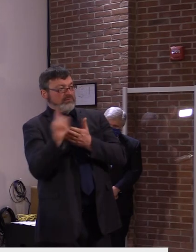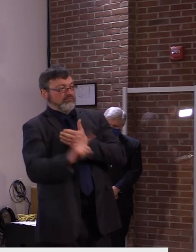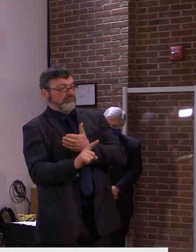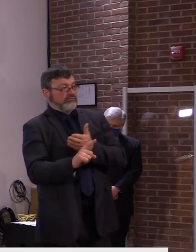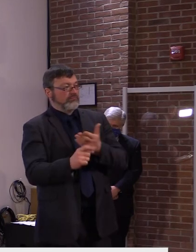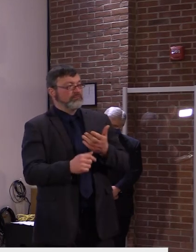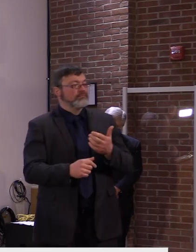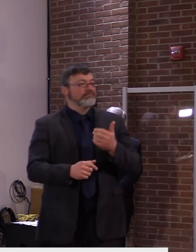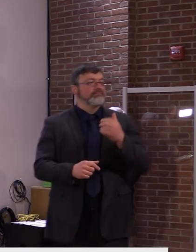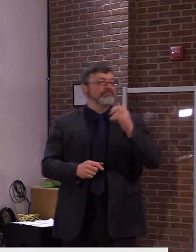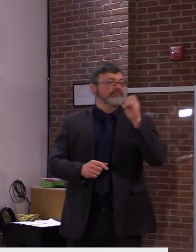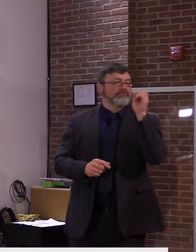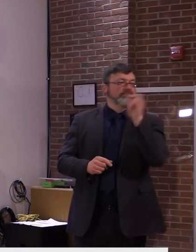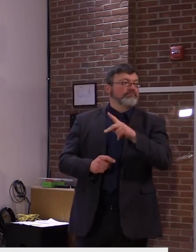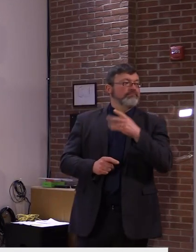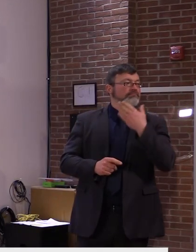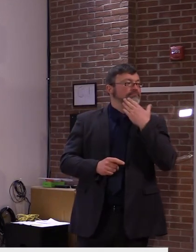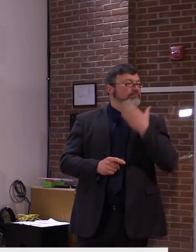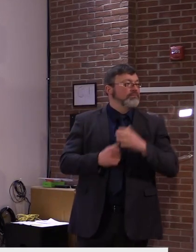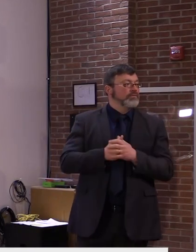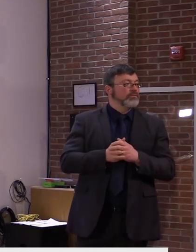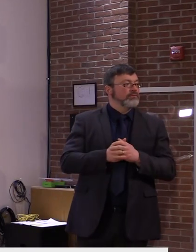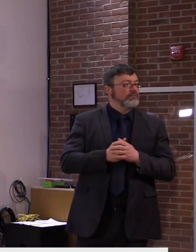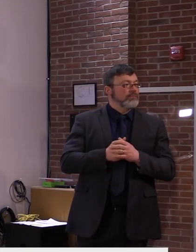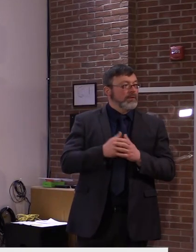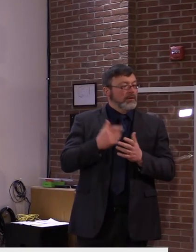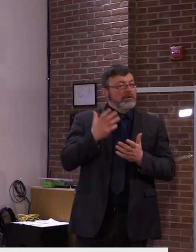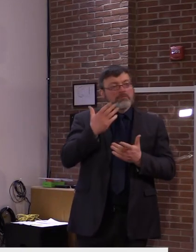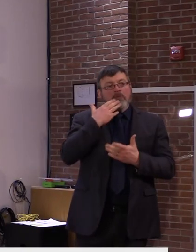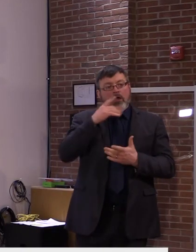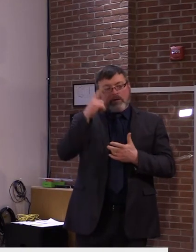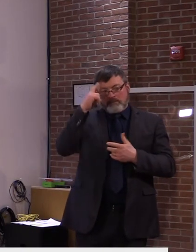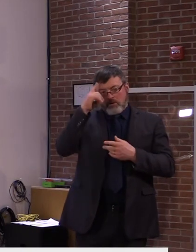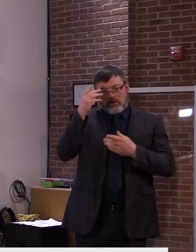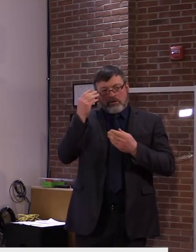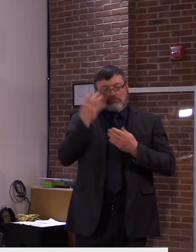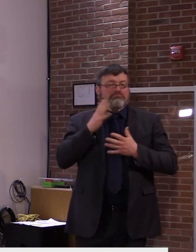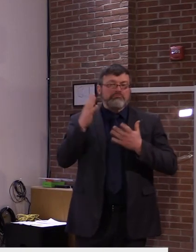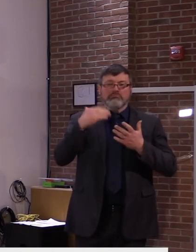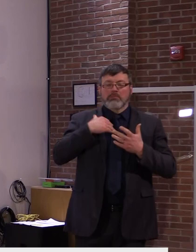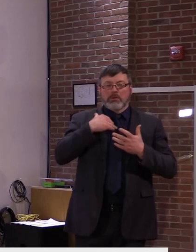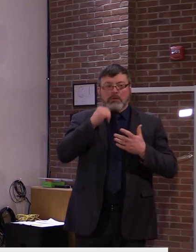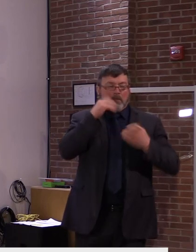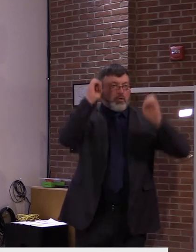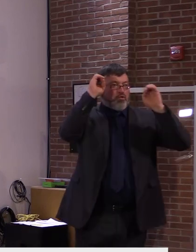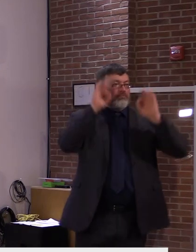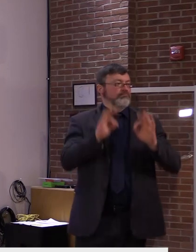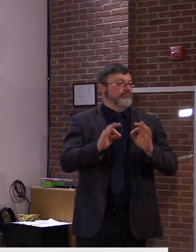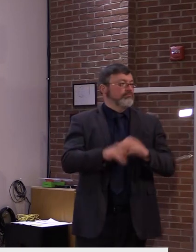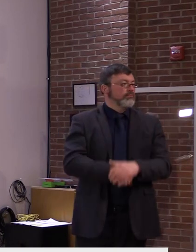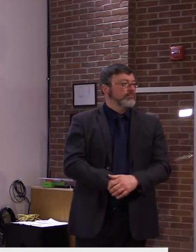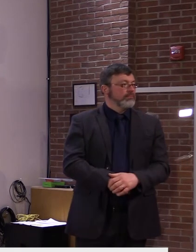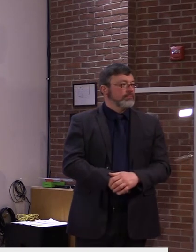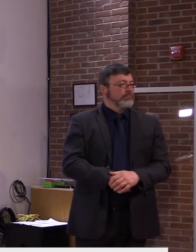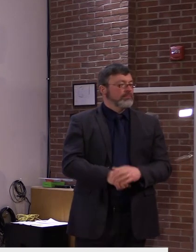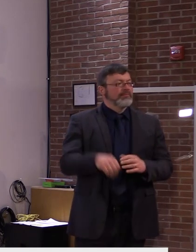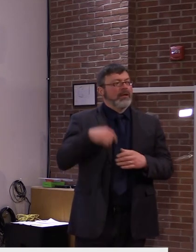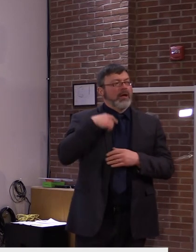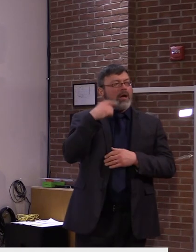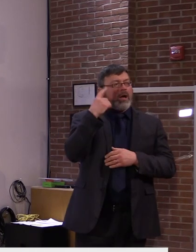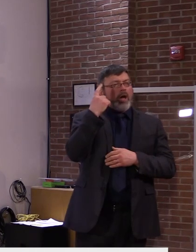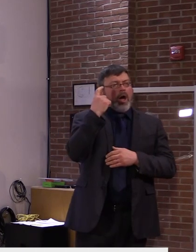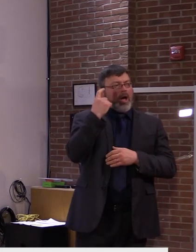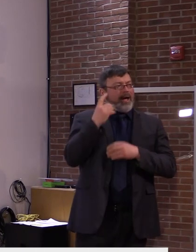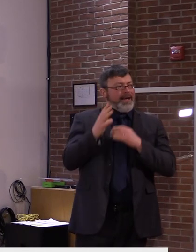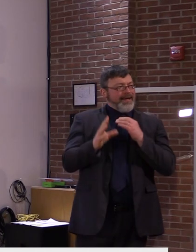your head. It's not something that's super familiar. So that's good to hear. Thank you. I have one other quick question for Secretary French.